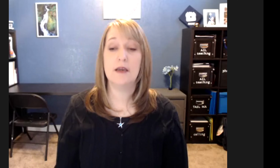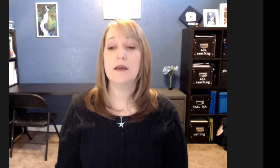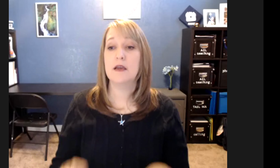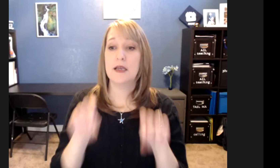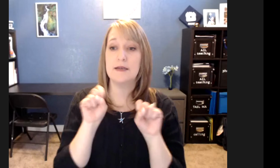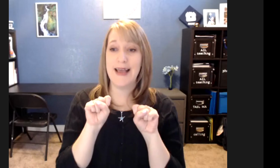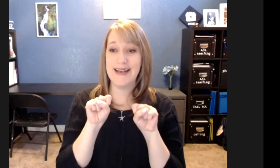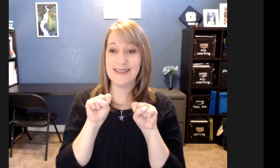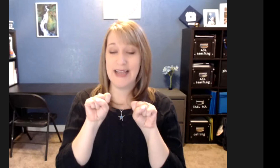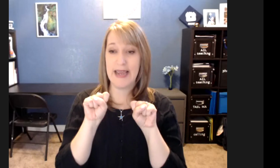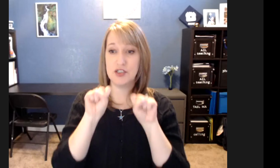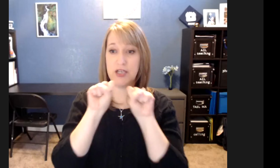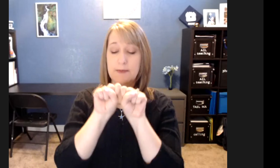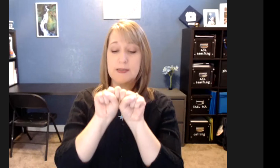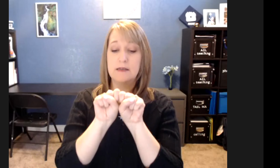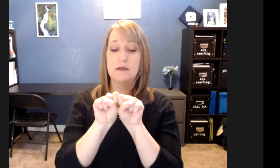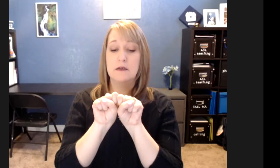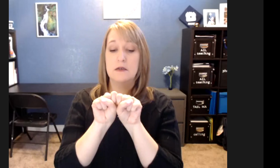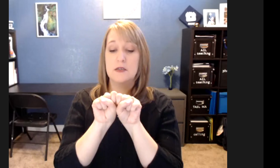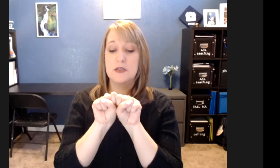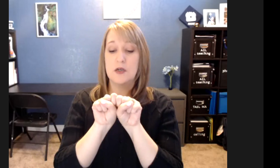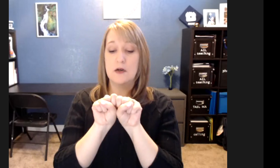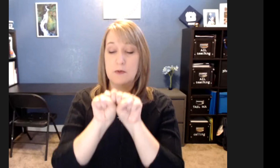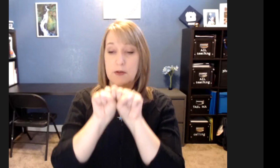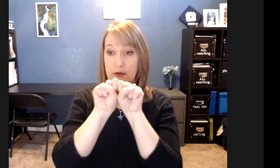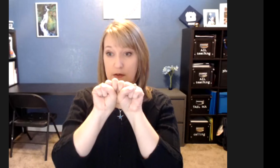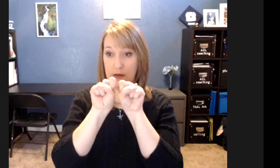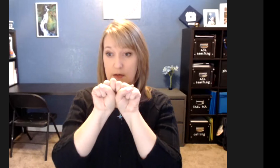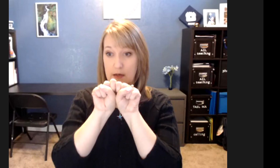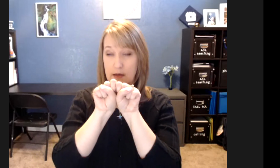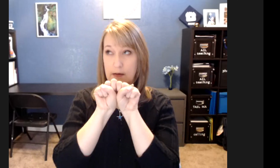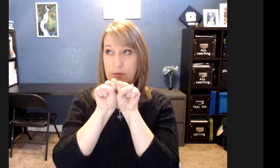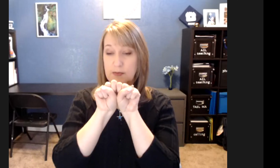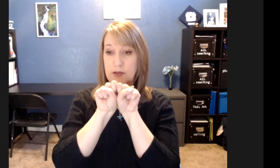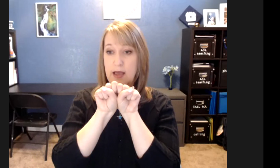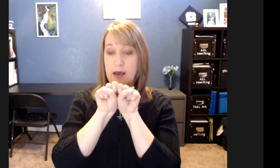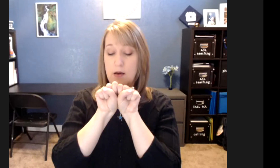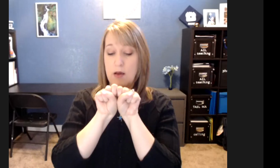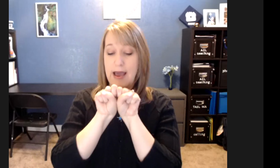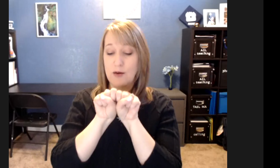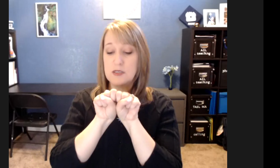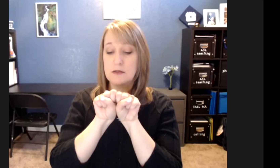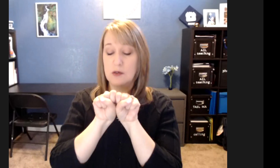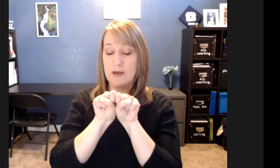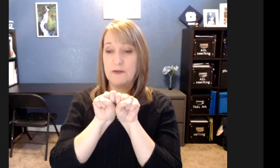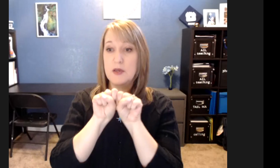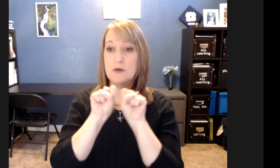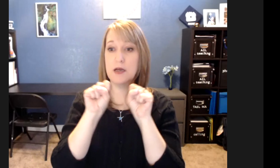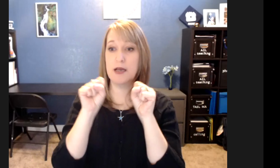Sociology is S hand shapes. Start with your palms out away from you,